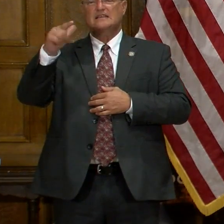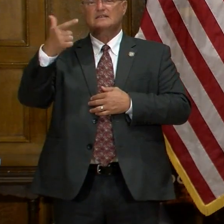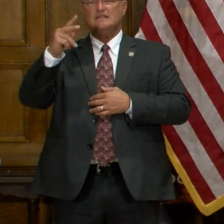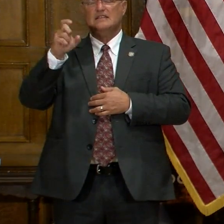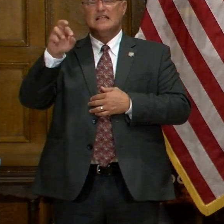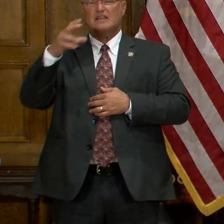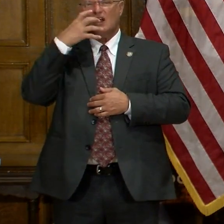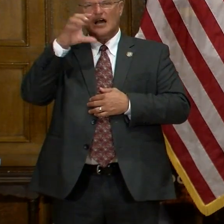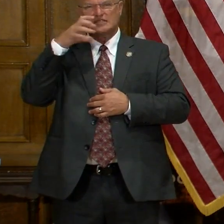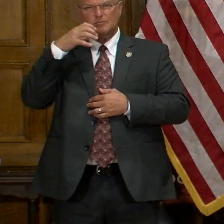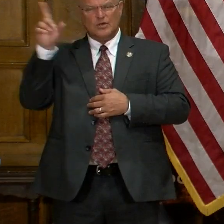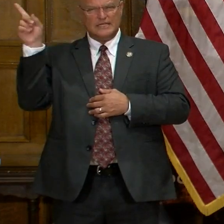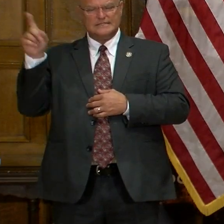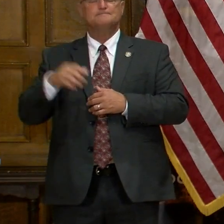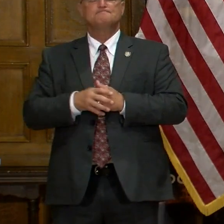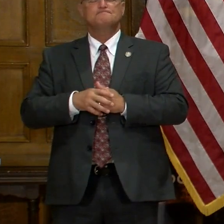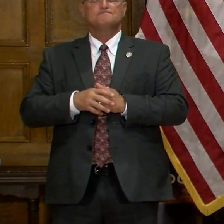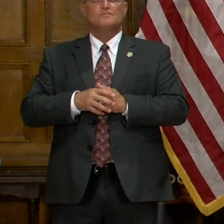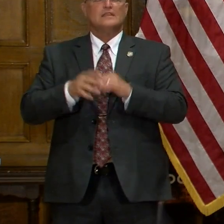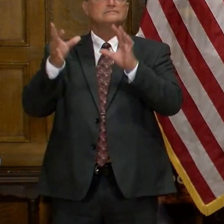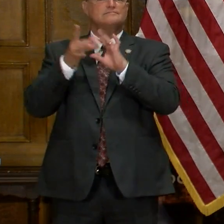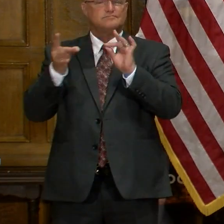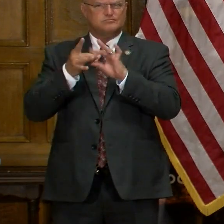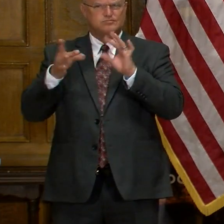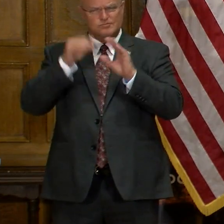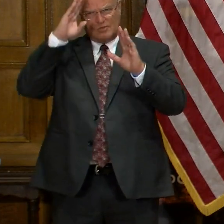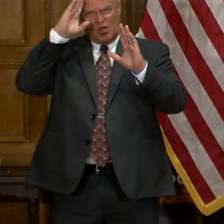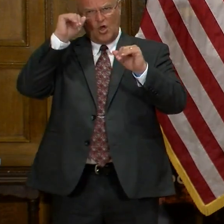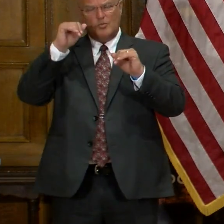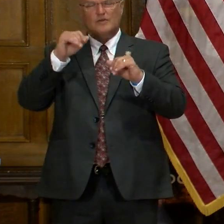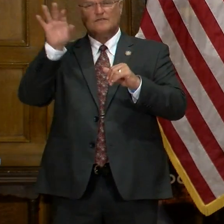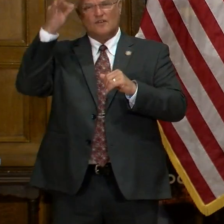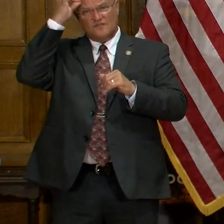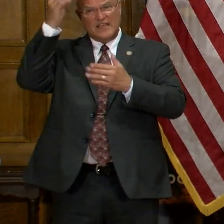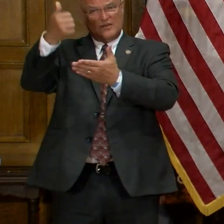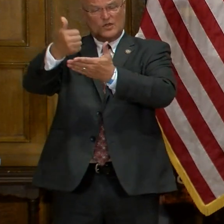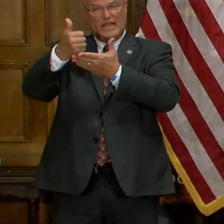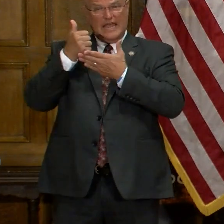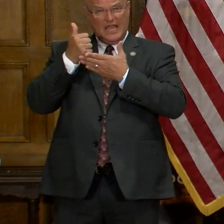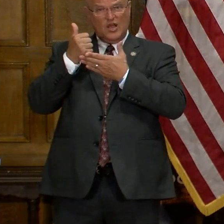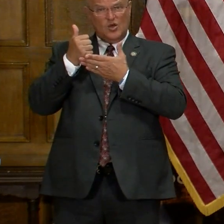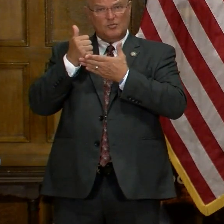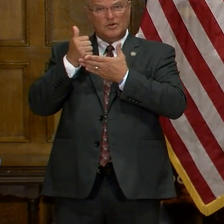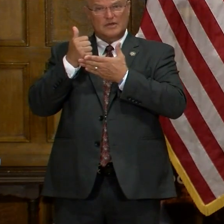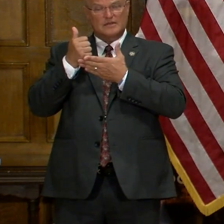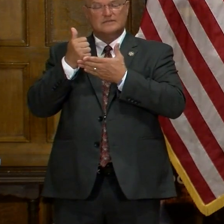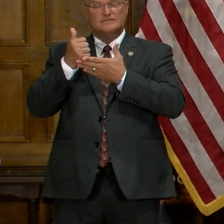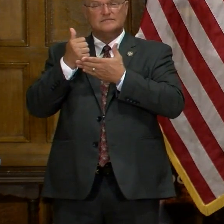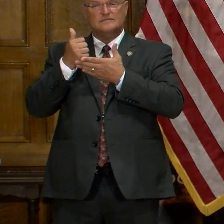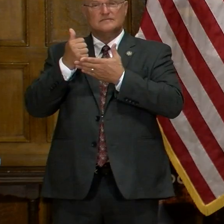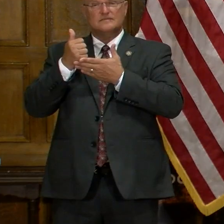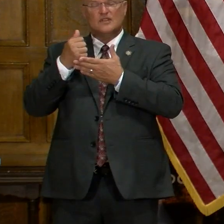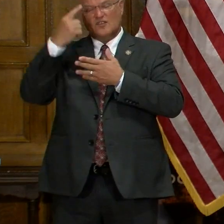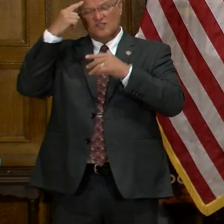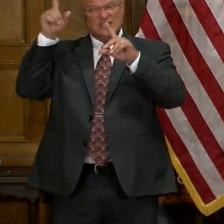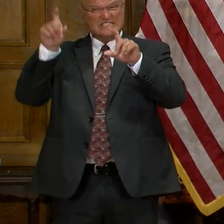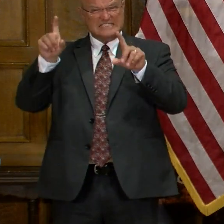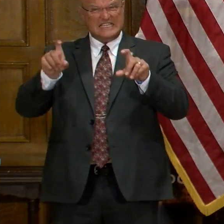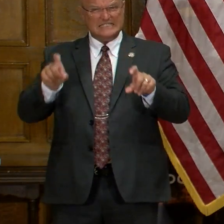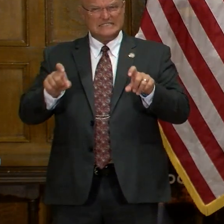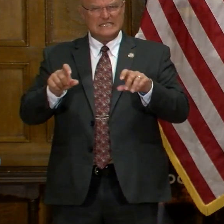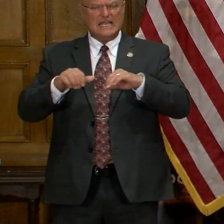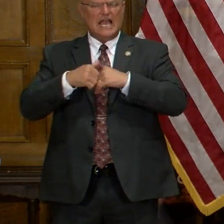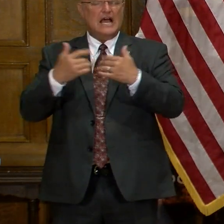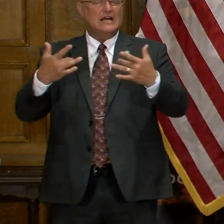Springs. Given for your ongoing comments about hoping for federal help, the Defense Production Act for testing,